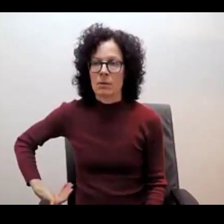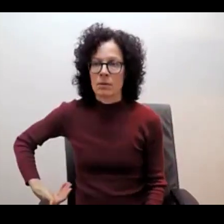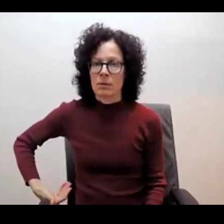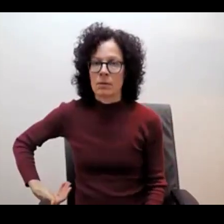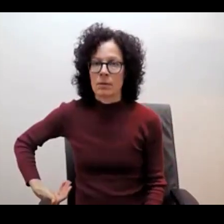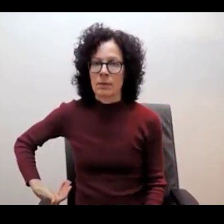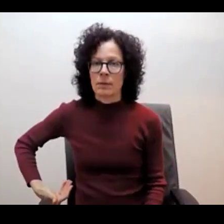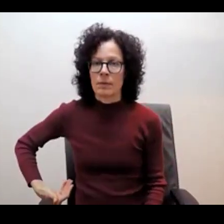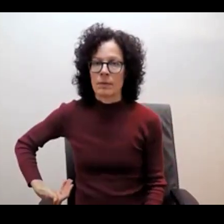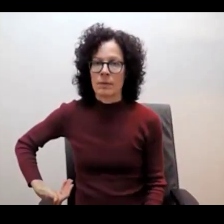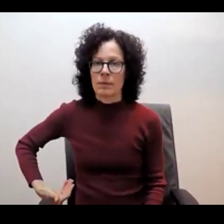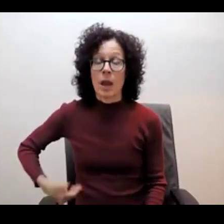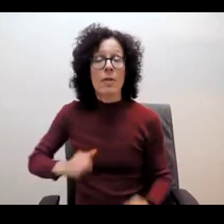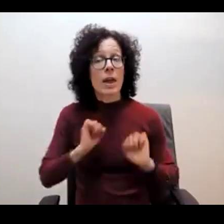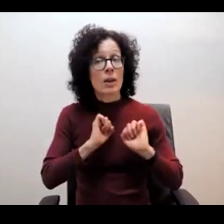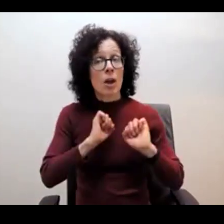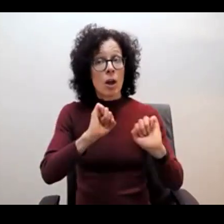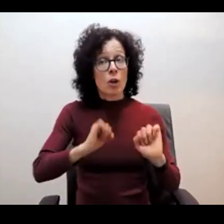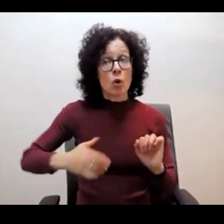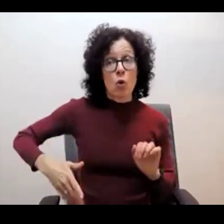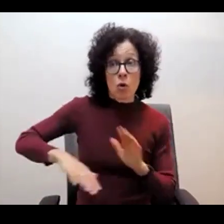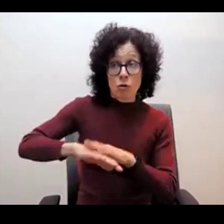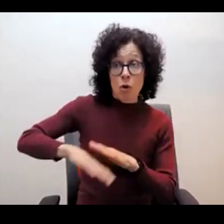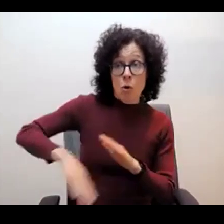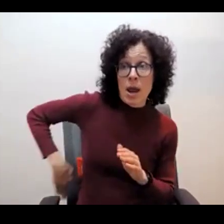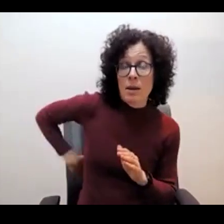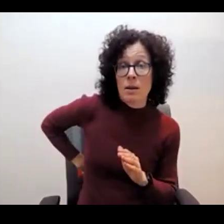And your own hand in your back supporting you.